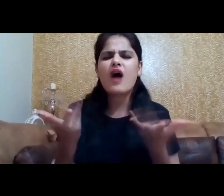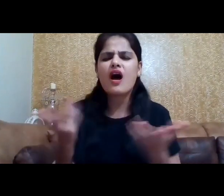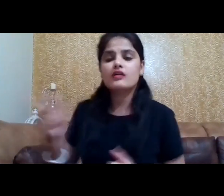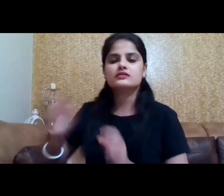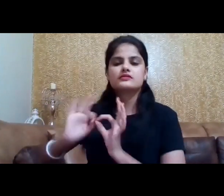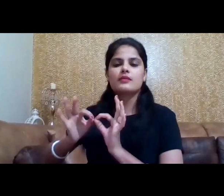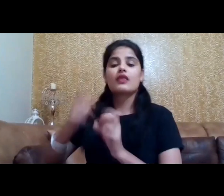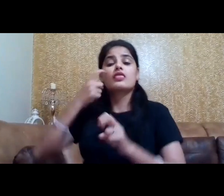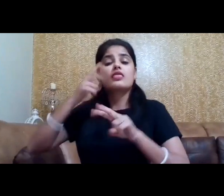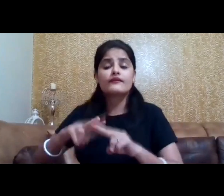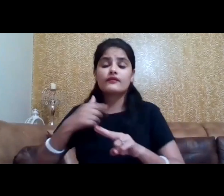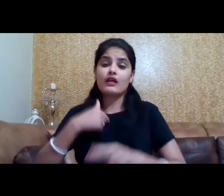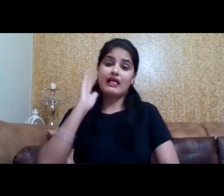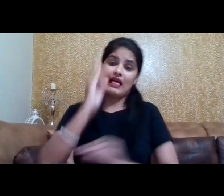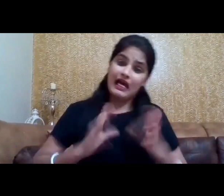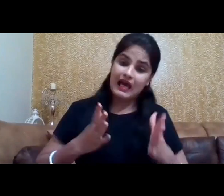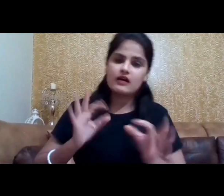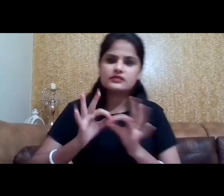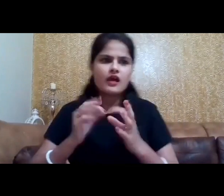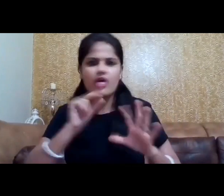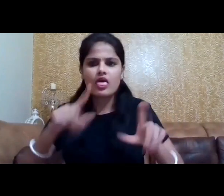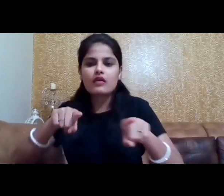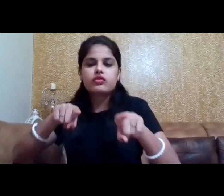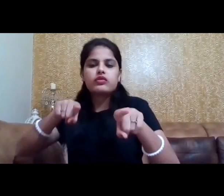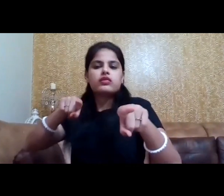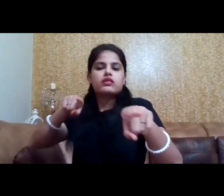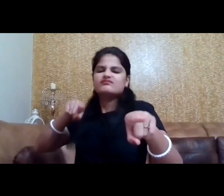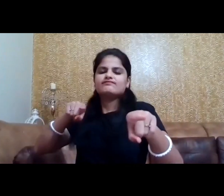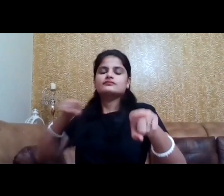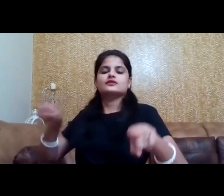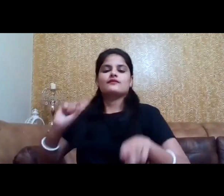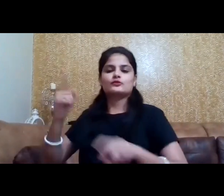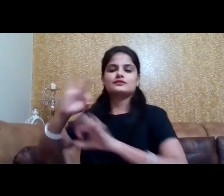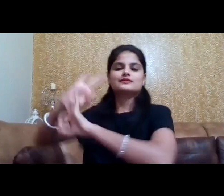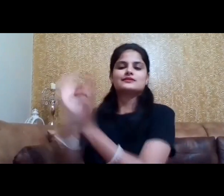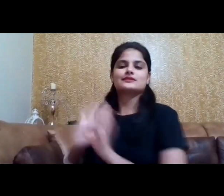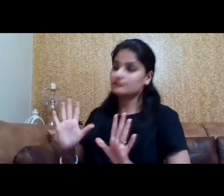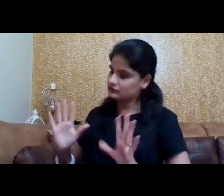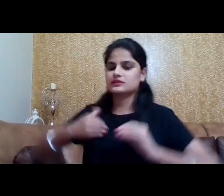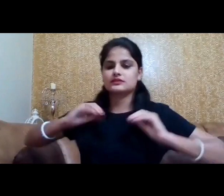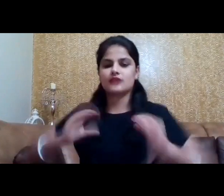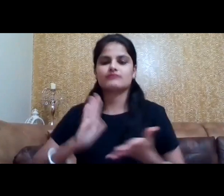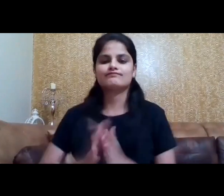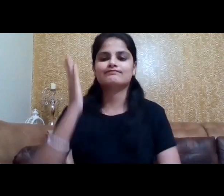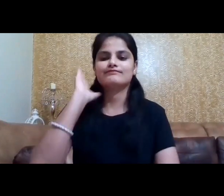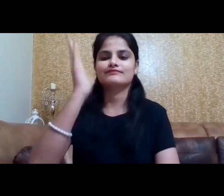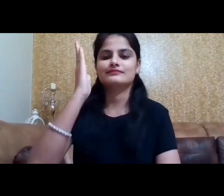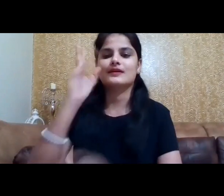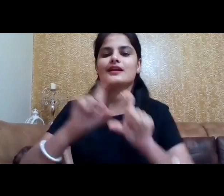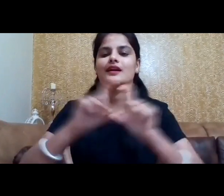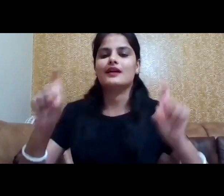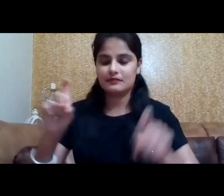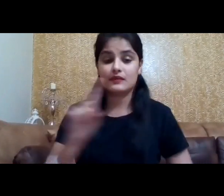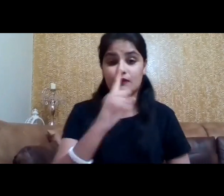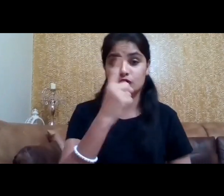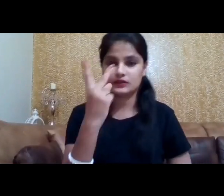lag time. So before you start presenting, please wait for the interpreter. We don't want there to be a lag. And then